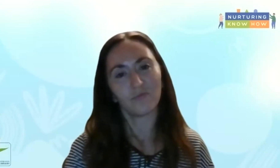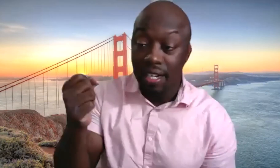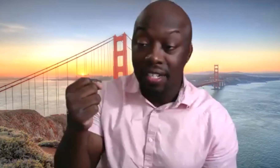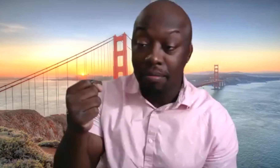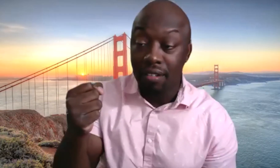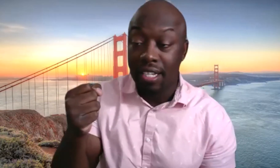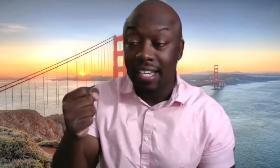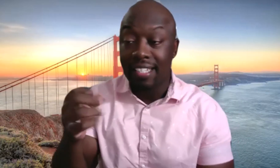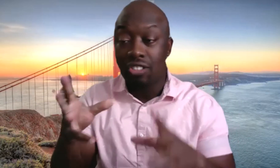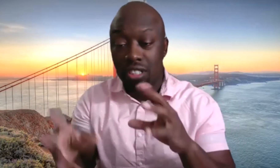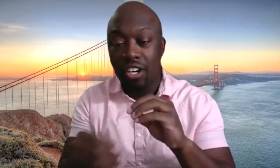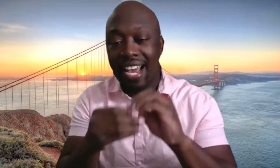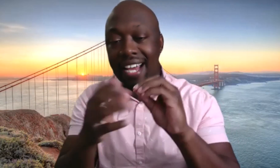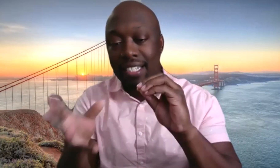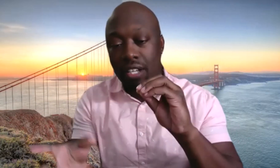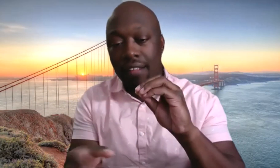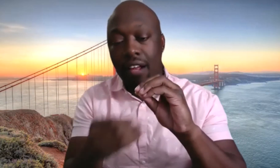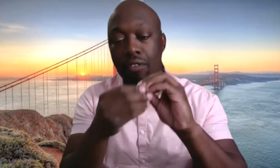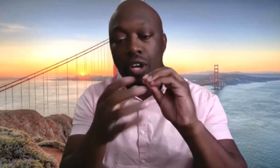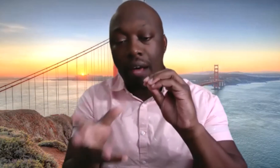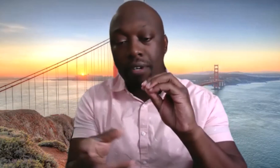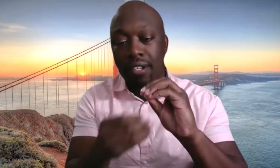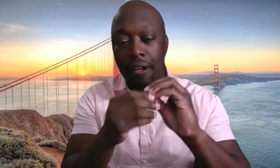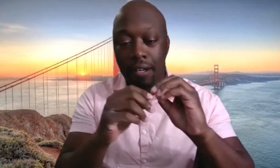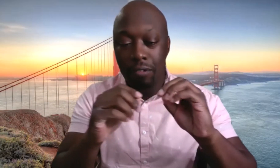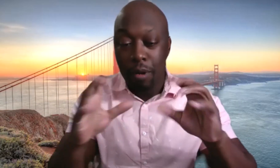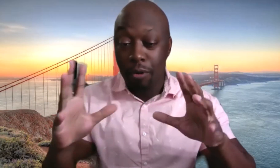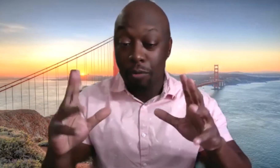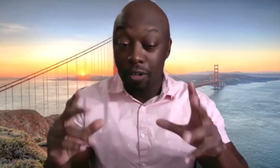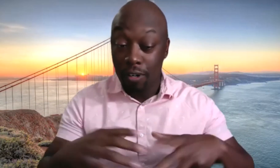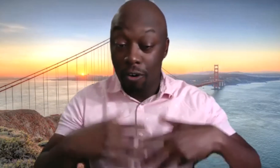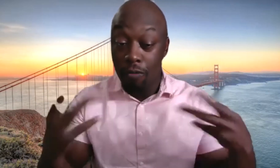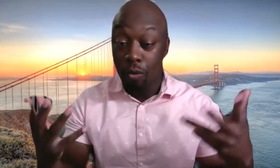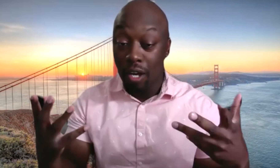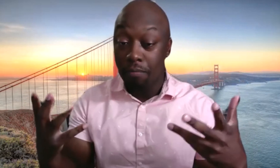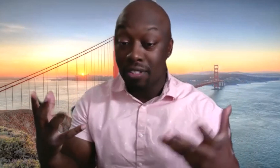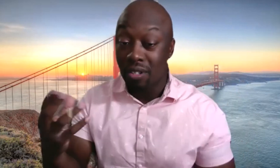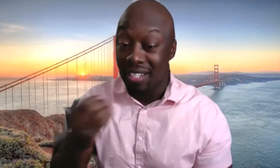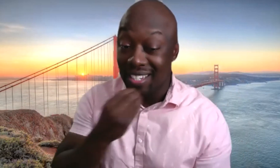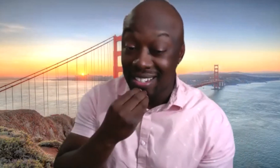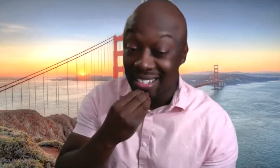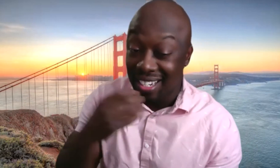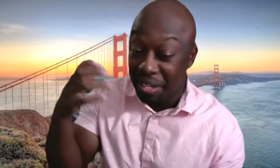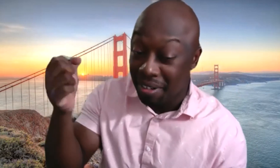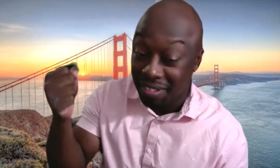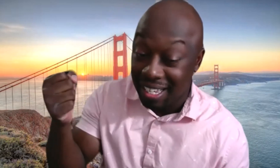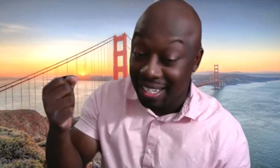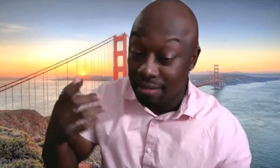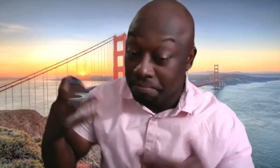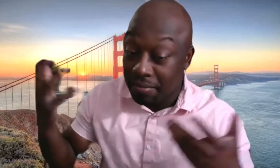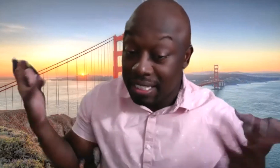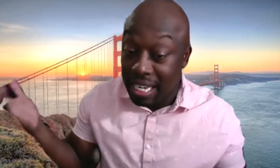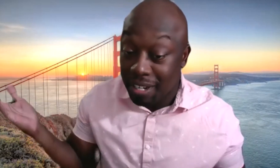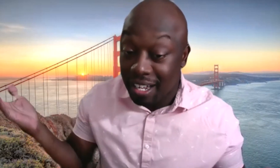you still have the MILK, and you can start adding that vocab. Remember, we don't want to overwhelm. So eating and